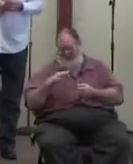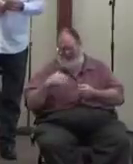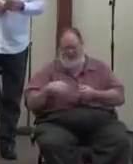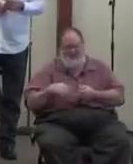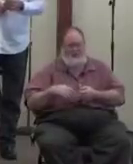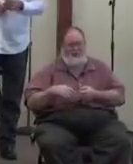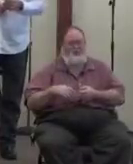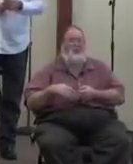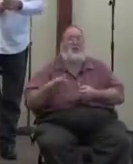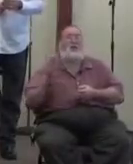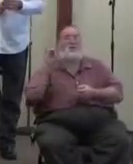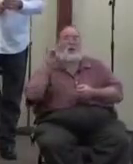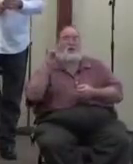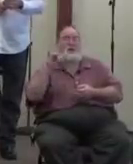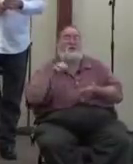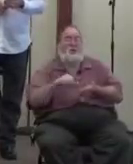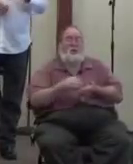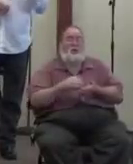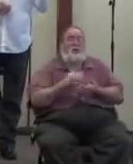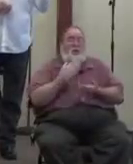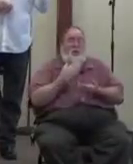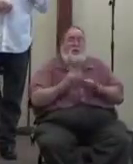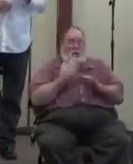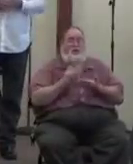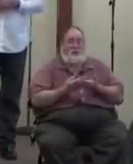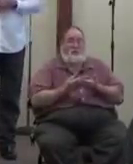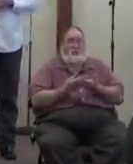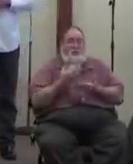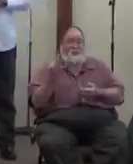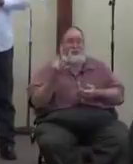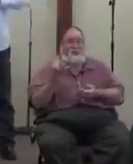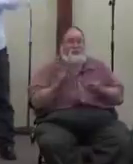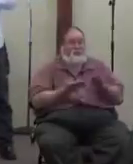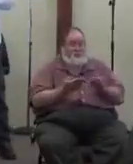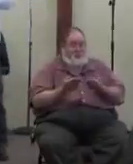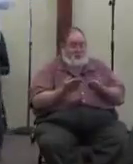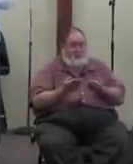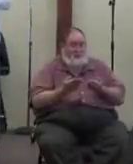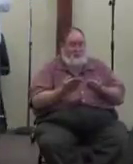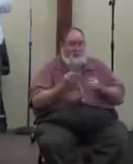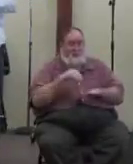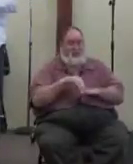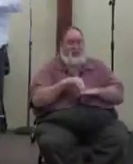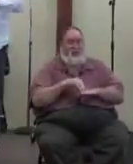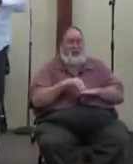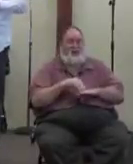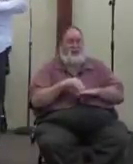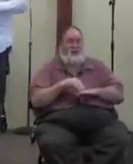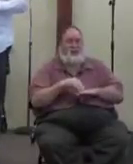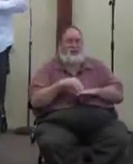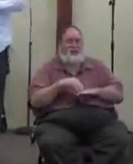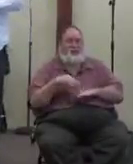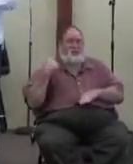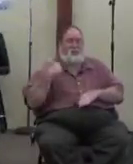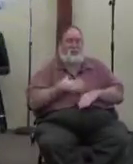station. 18th is Good Friday Service at Grace Uptown. And like I mentioned before, some of you maybe haven't